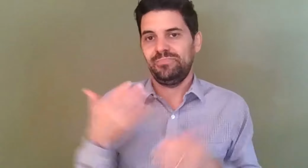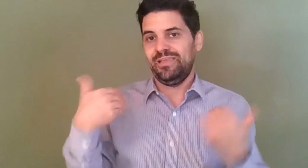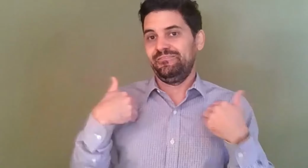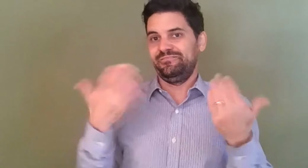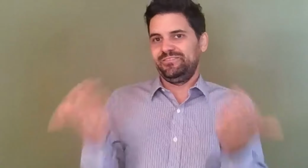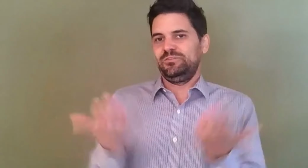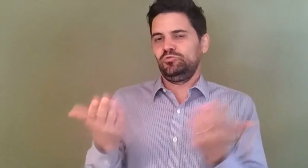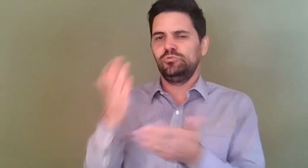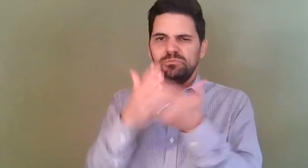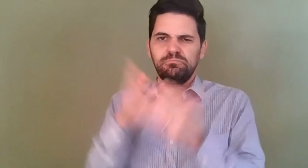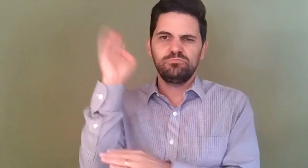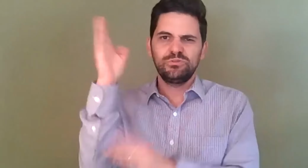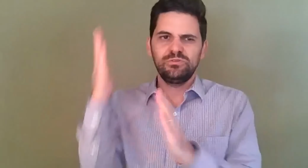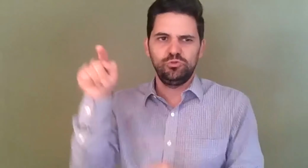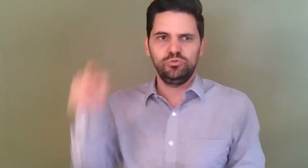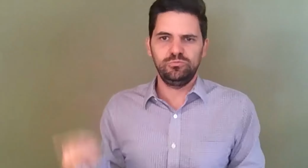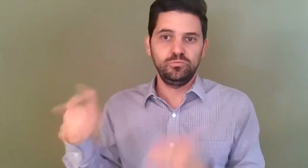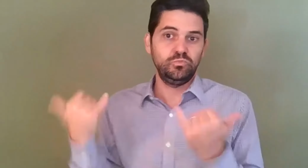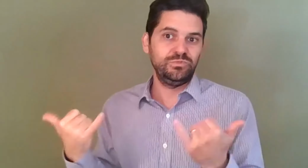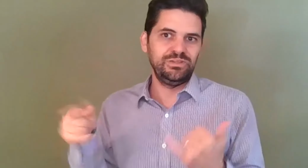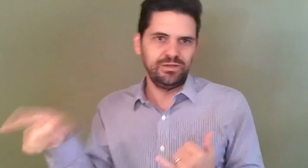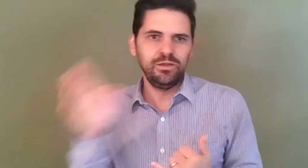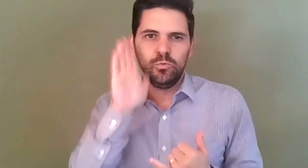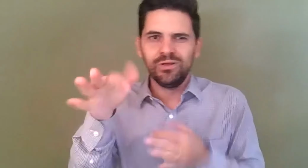included deaf partners that talked about, and then